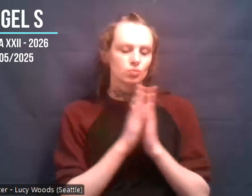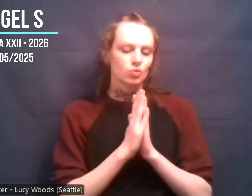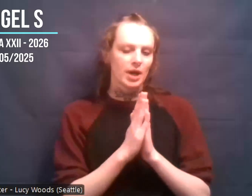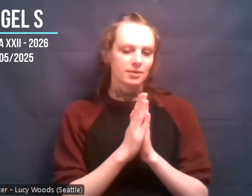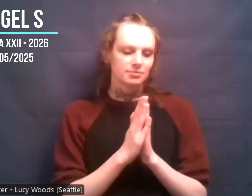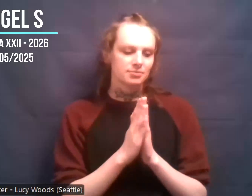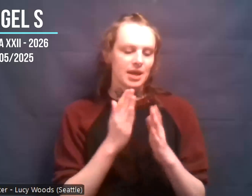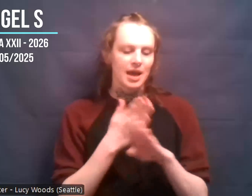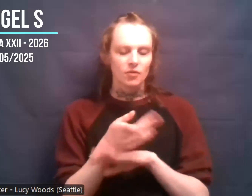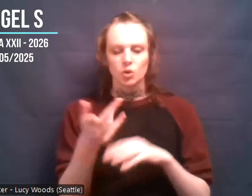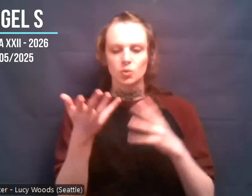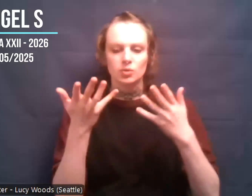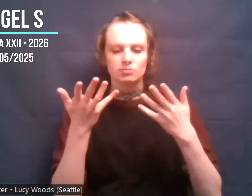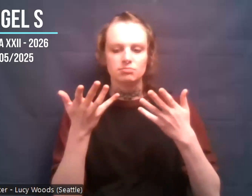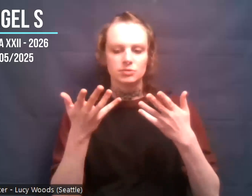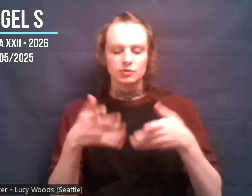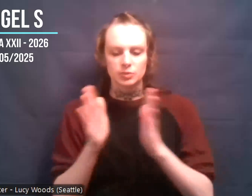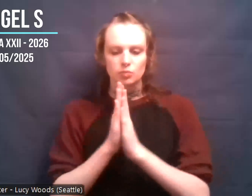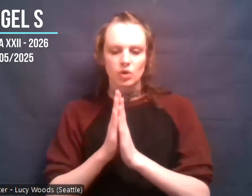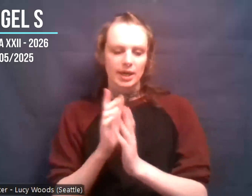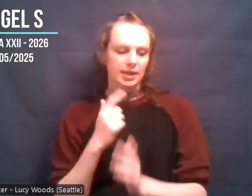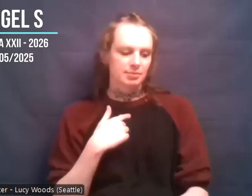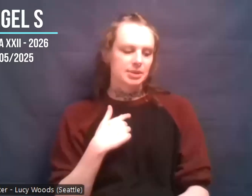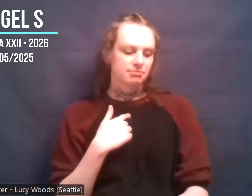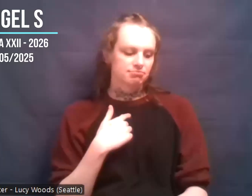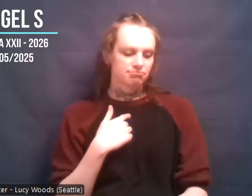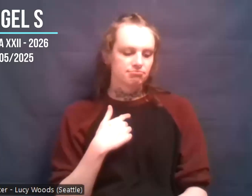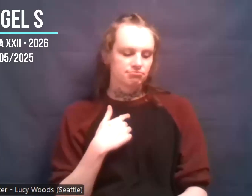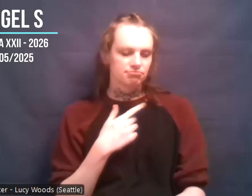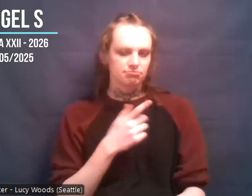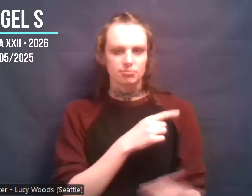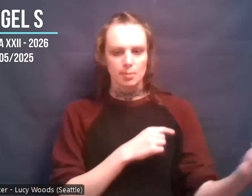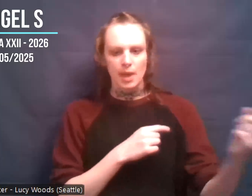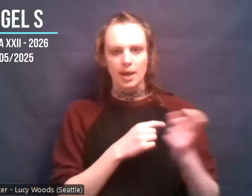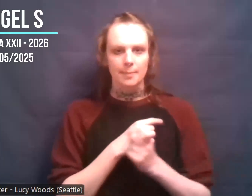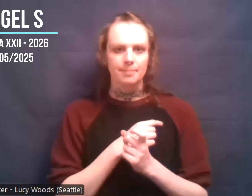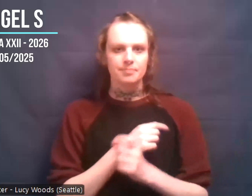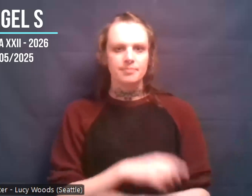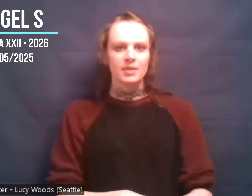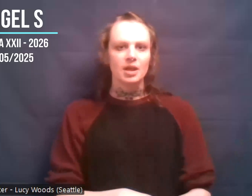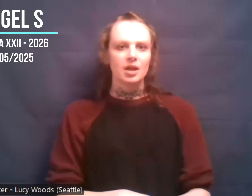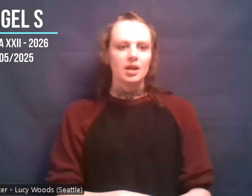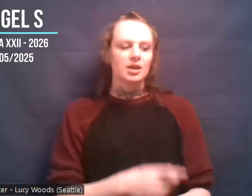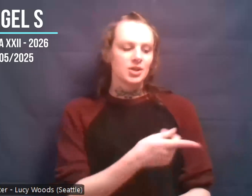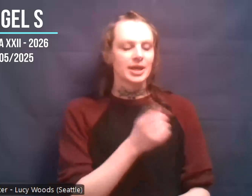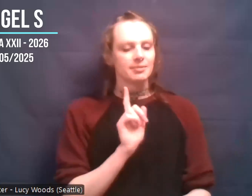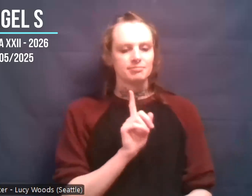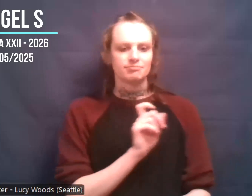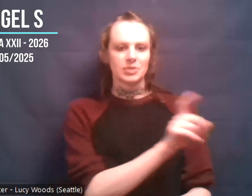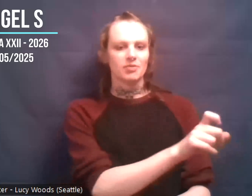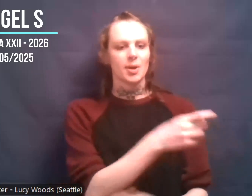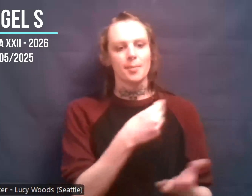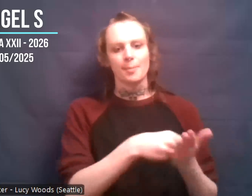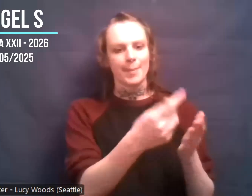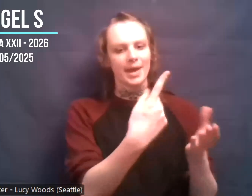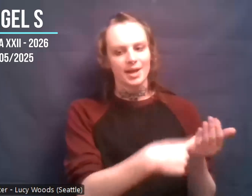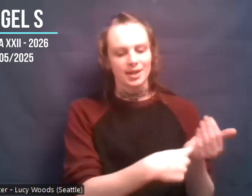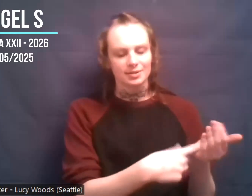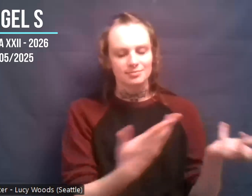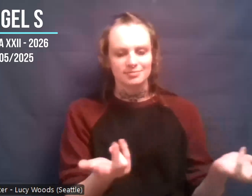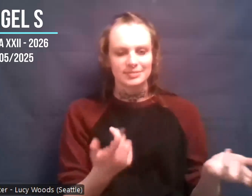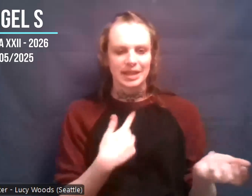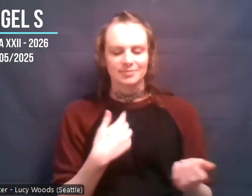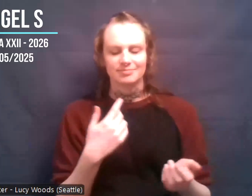done. And so he did. He went off, walked off, got a hot dog. I was starving, so I was a little angry about that. But then I started